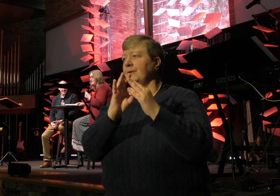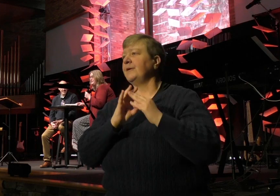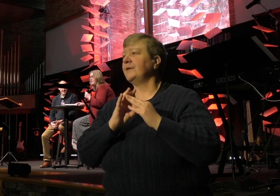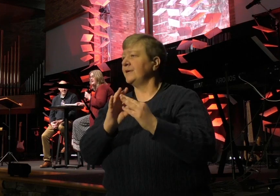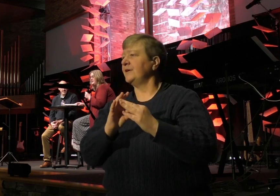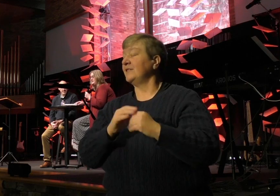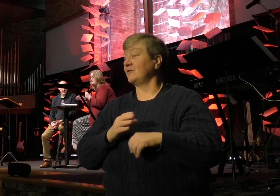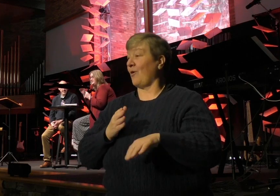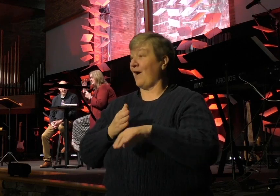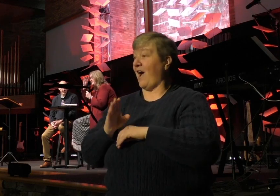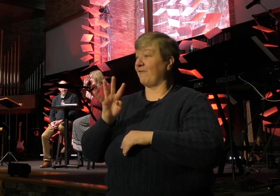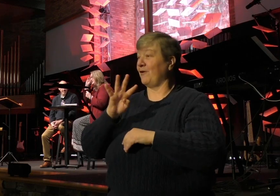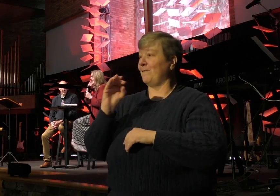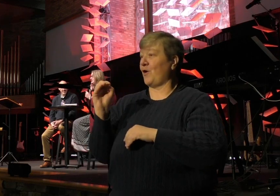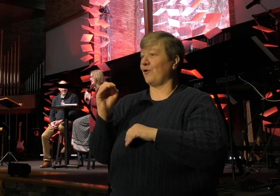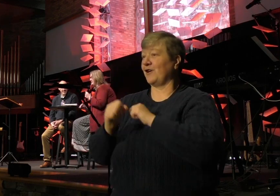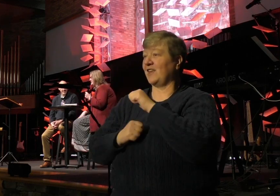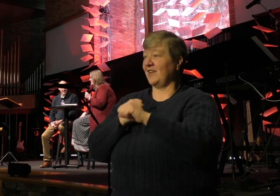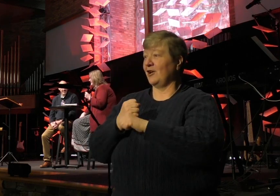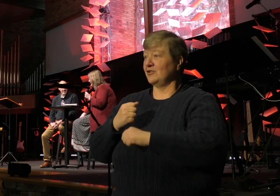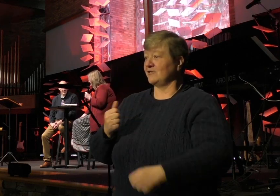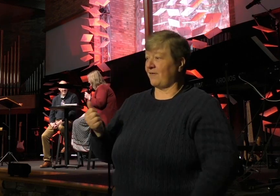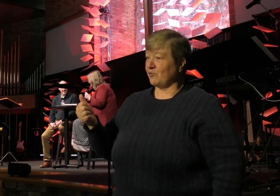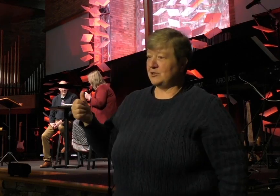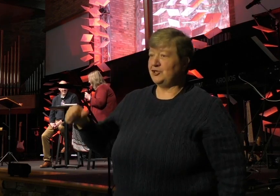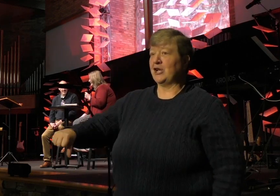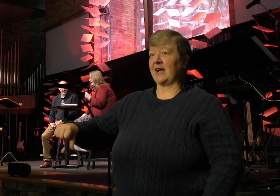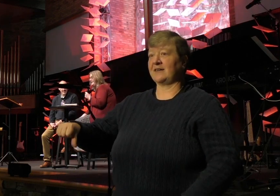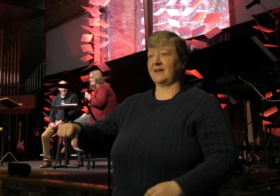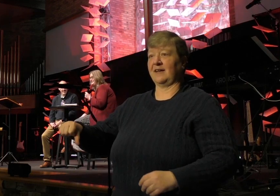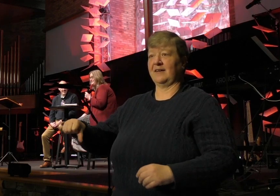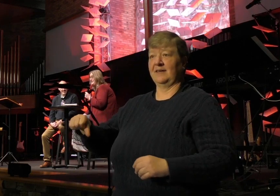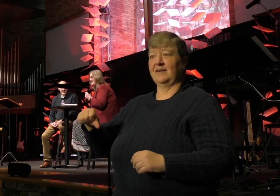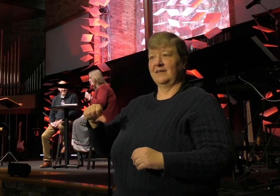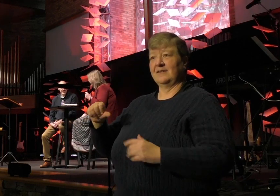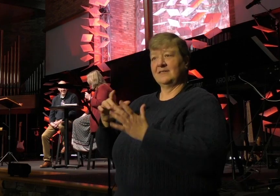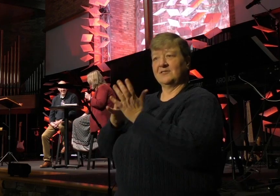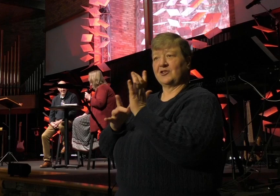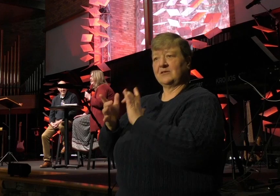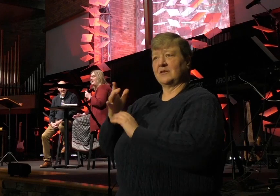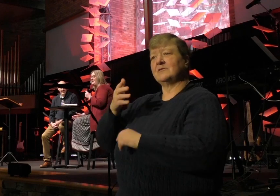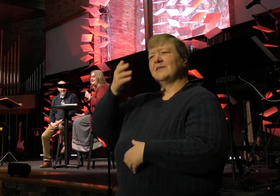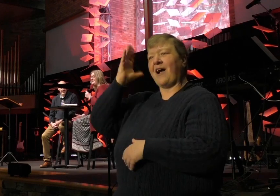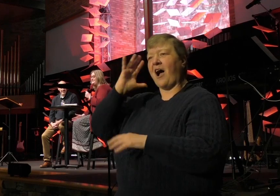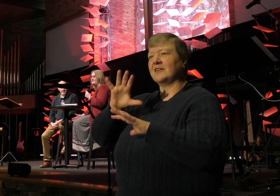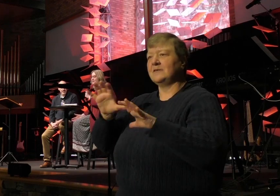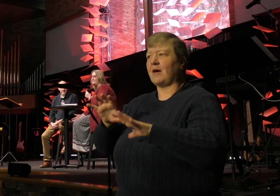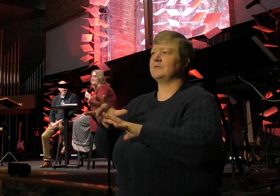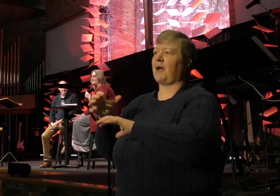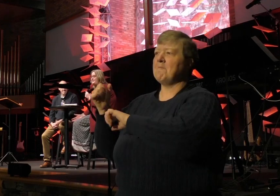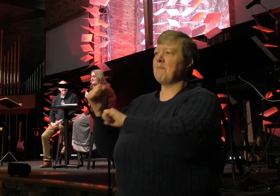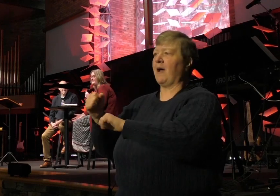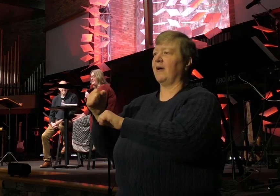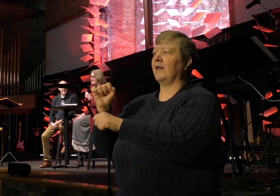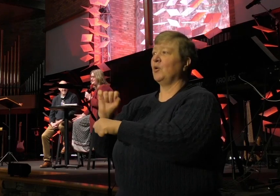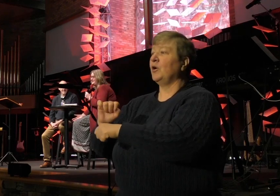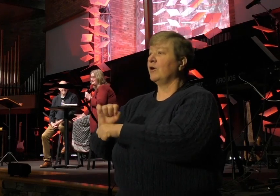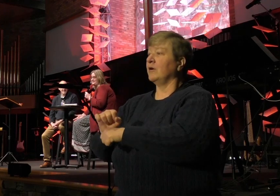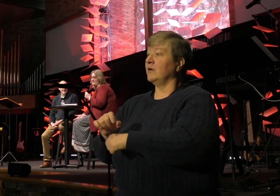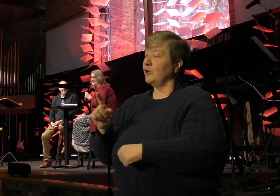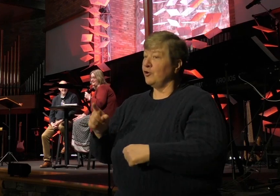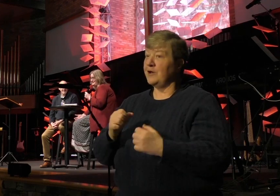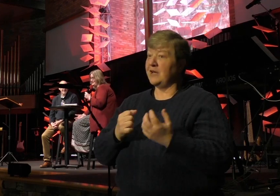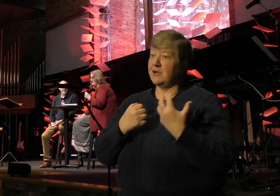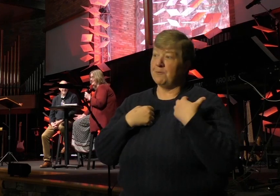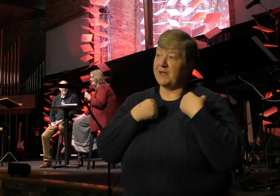even after 40 years of rejection of the gospel, that God does a mighty work. And you need to be firm in your own salvation. It